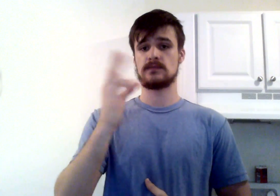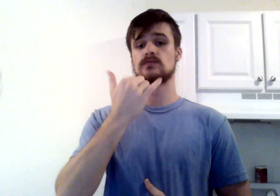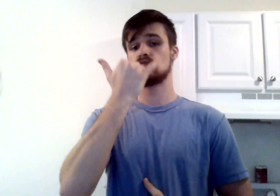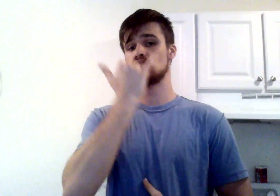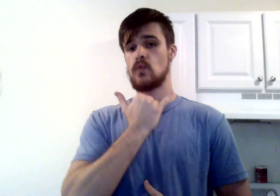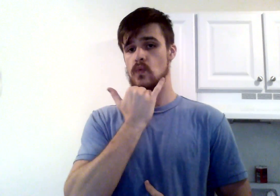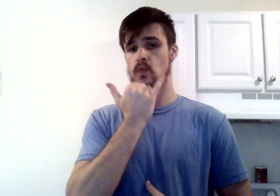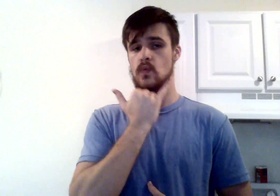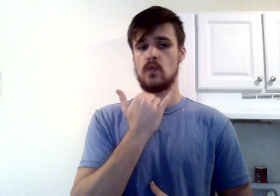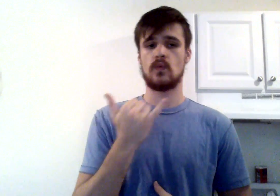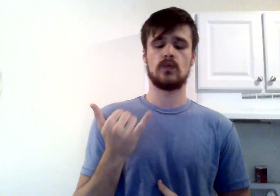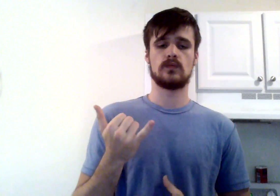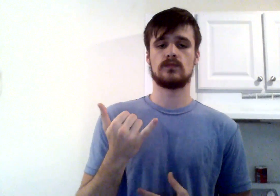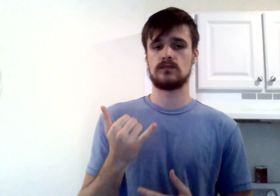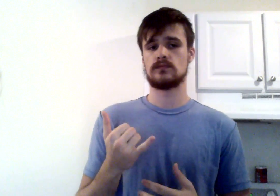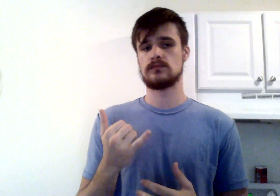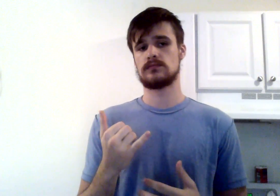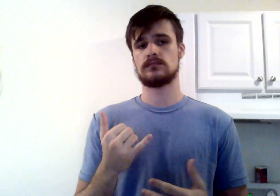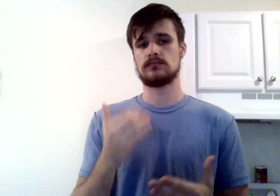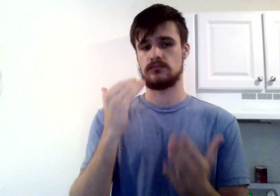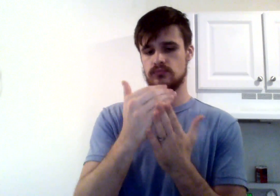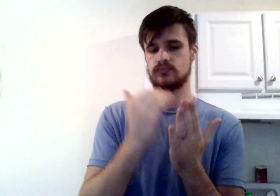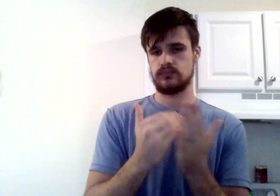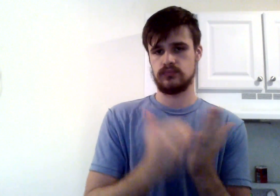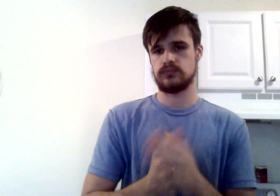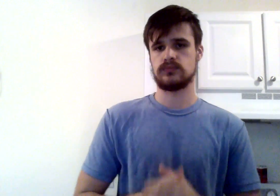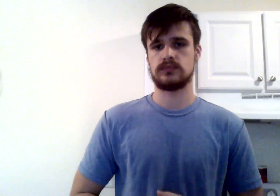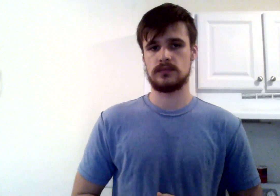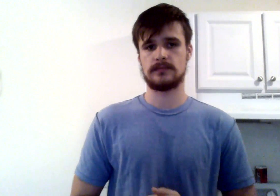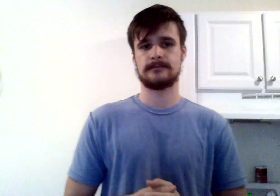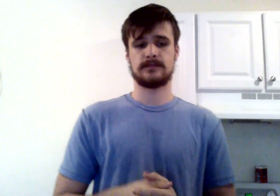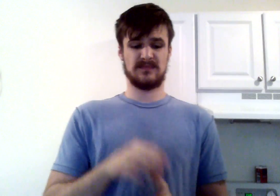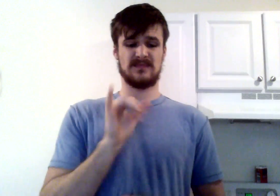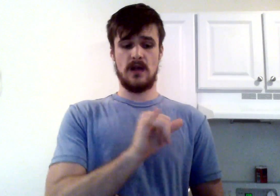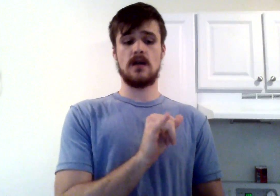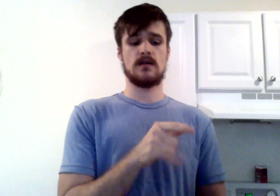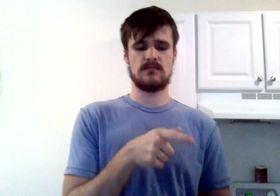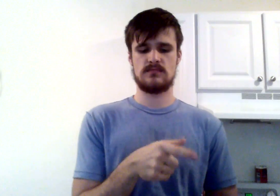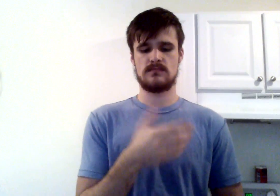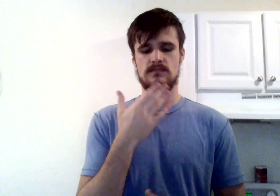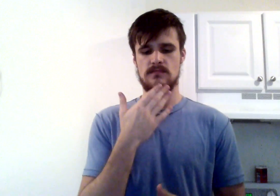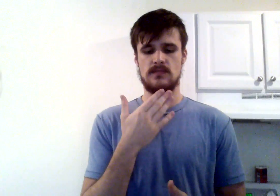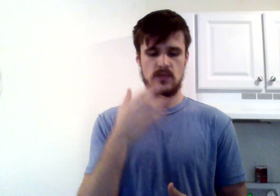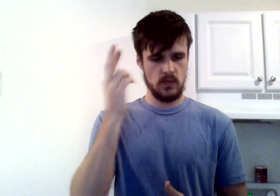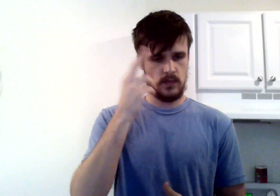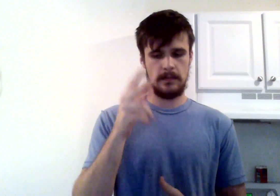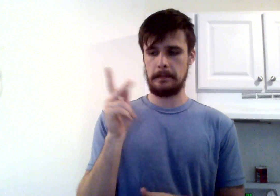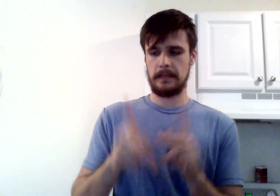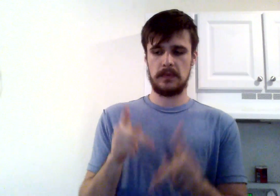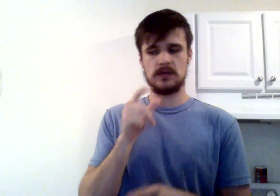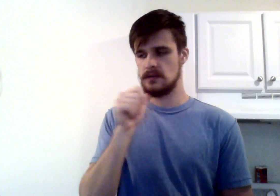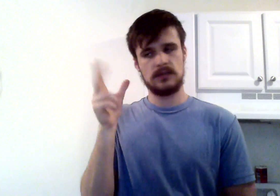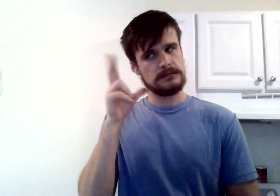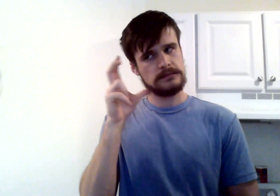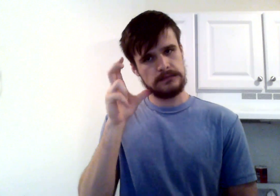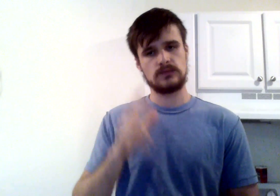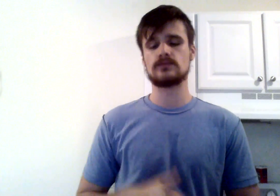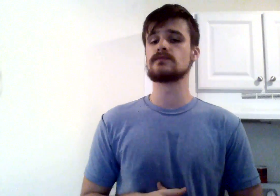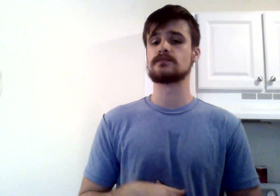this? Yes, there is. I'd like to suggest that there are 4 really powerful cornerstones, foundations, that we